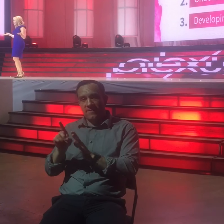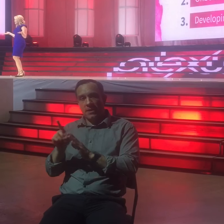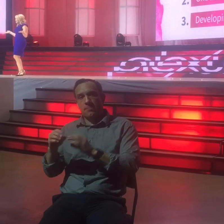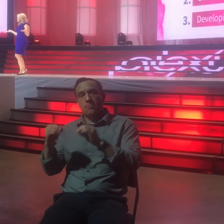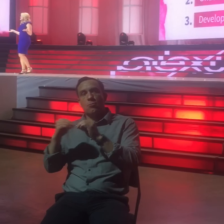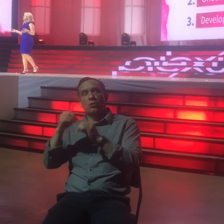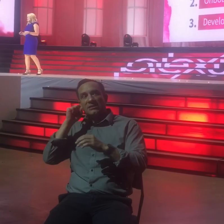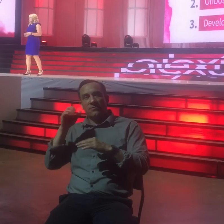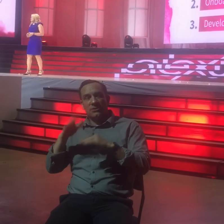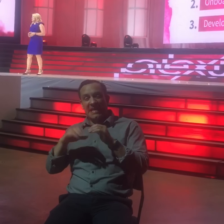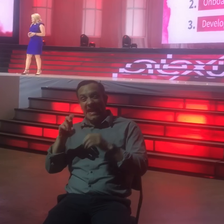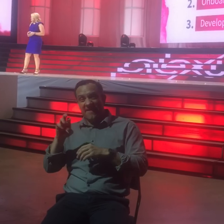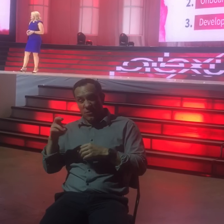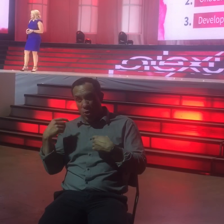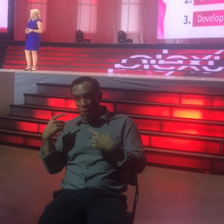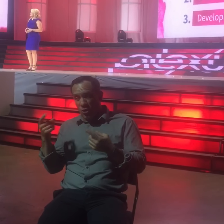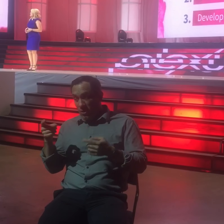you love that?